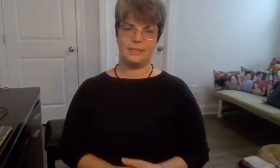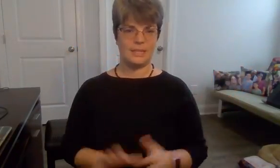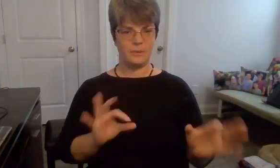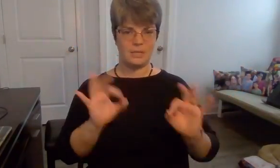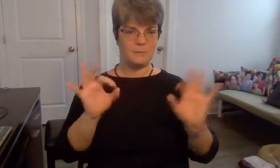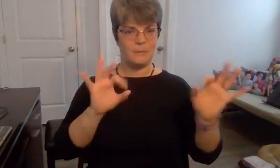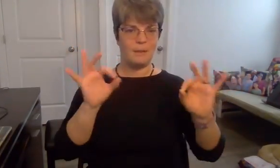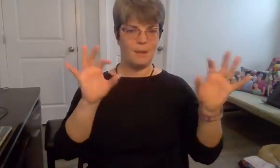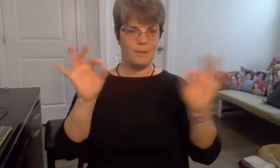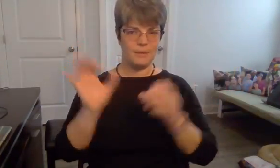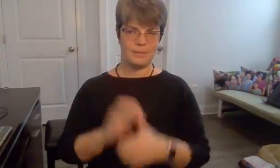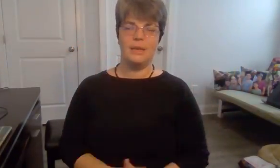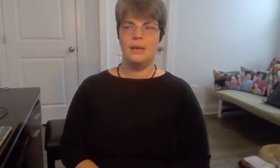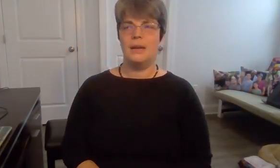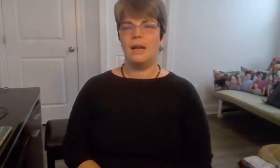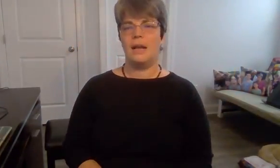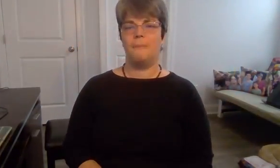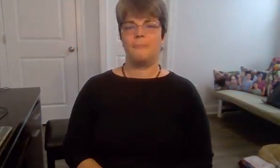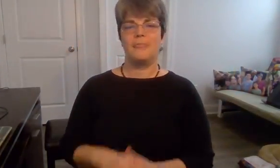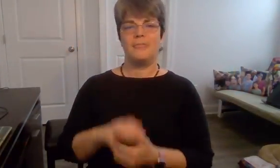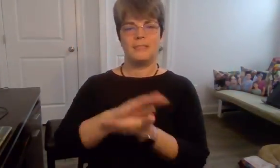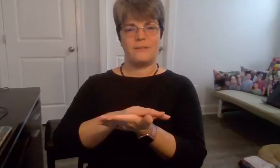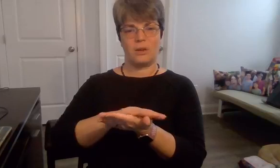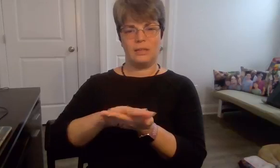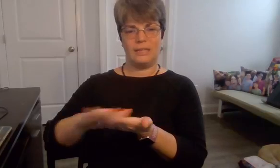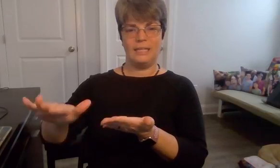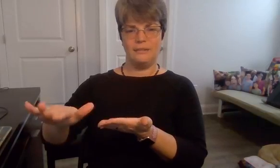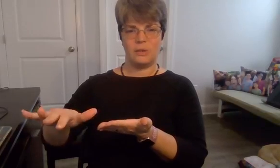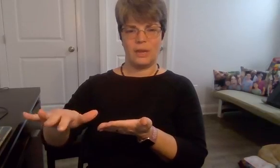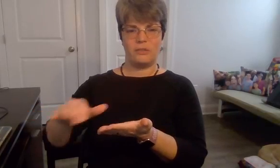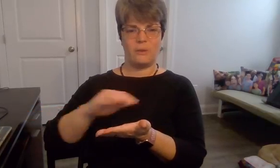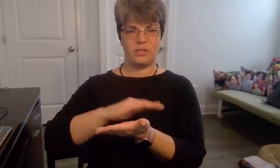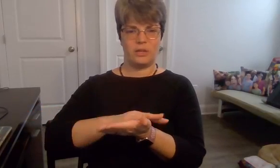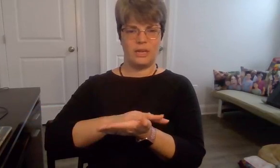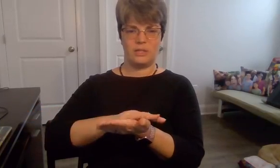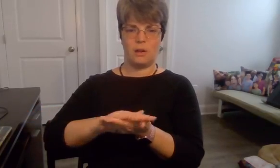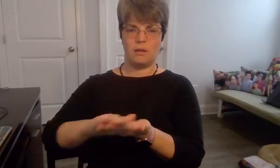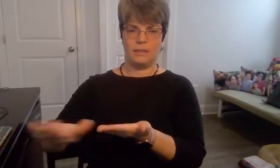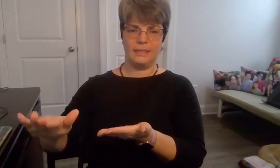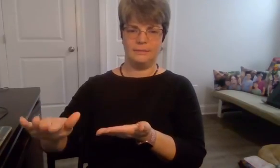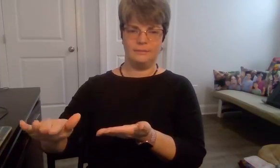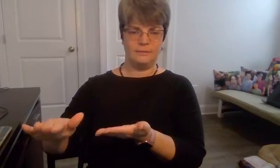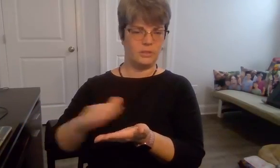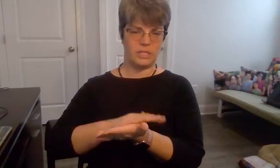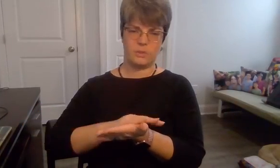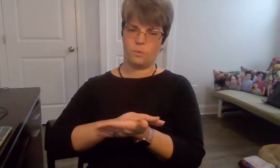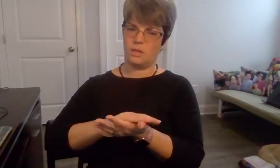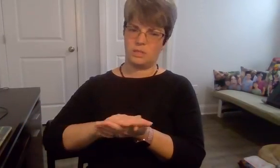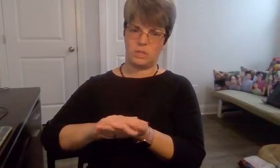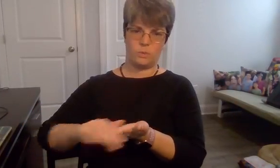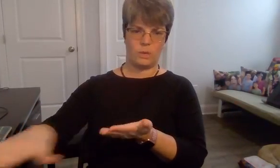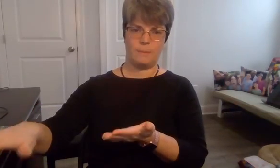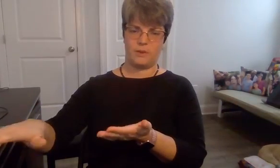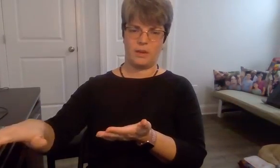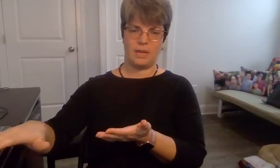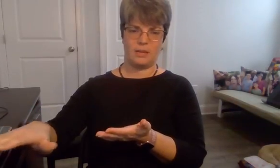I was telling them to make bubbles. The sign for clean. So after they wash their hands, they're all clean. So it's just one swipe of your hand, like